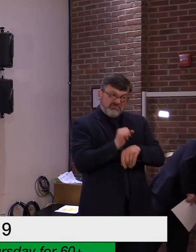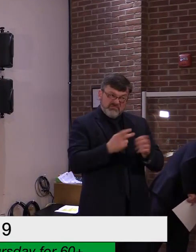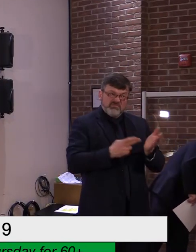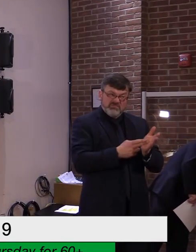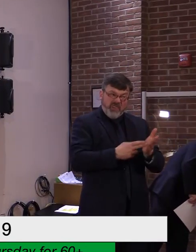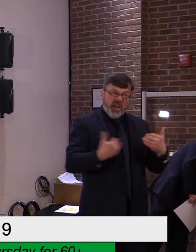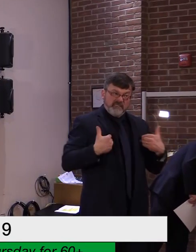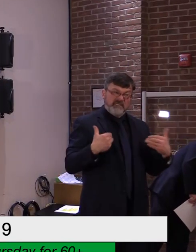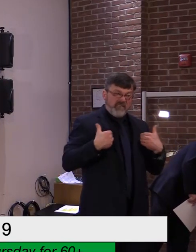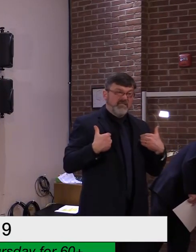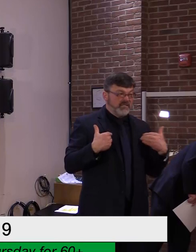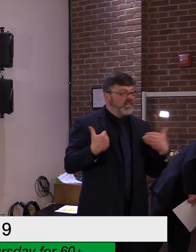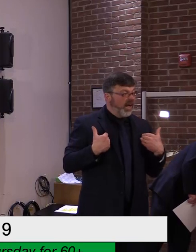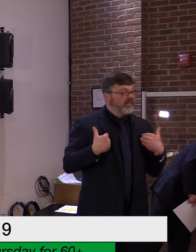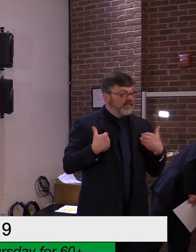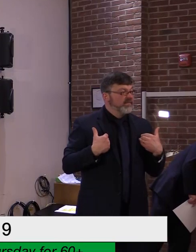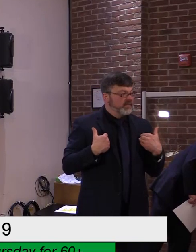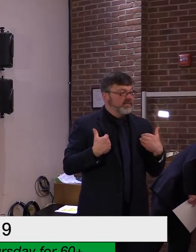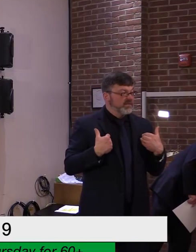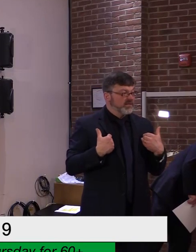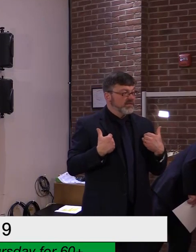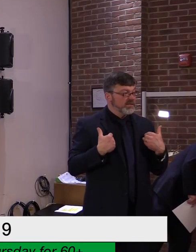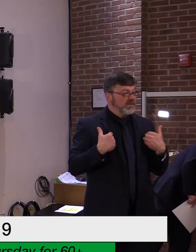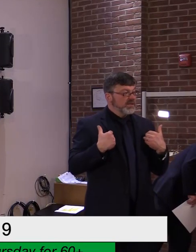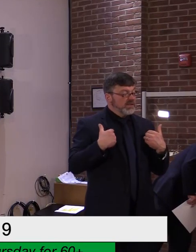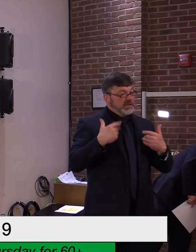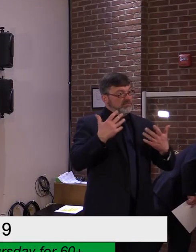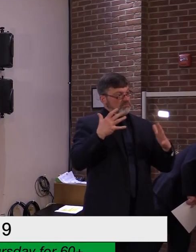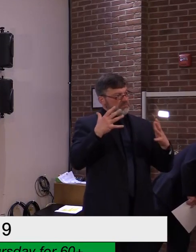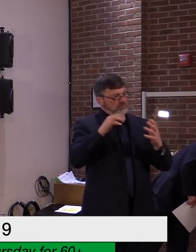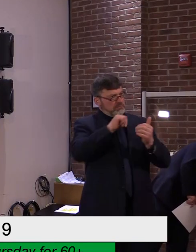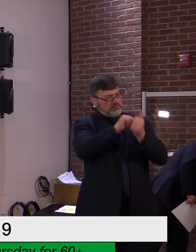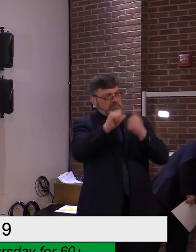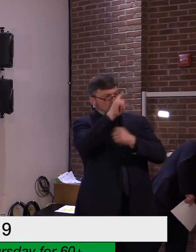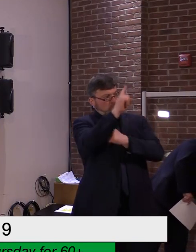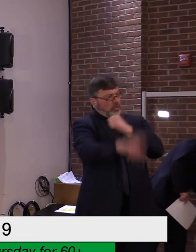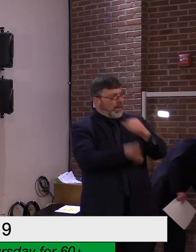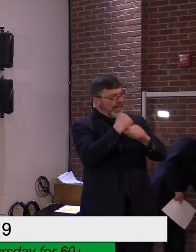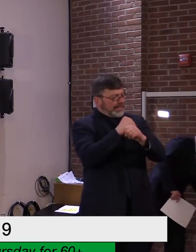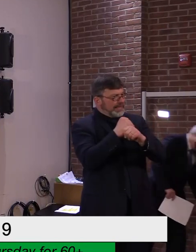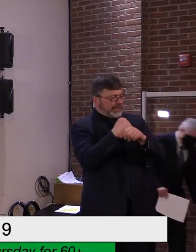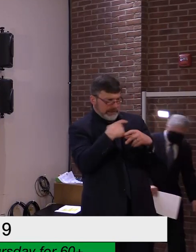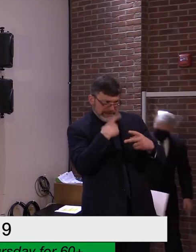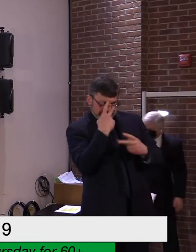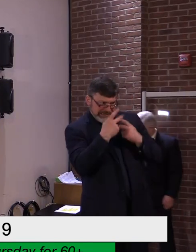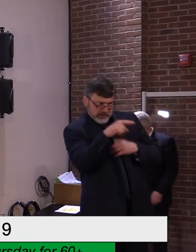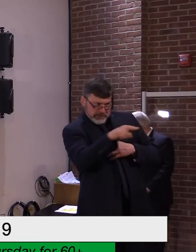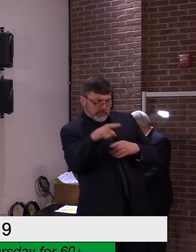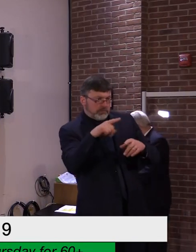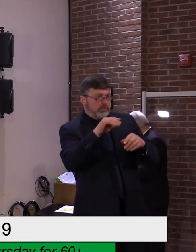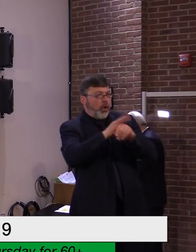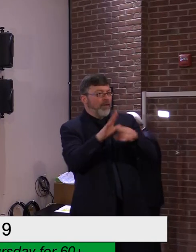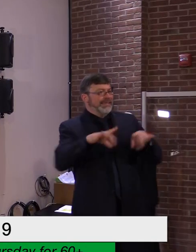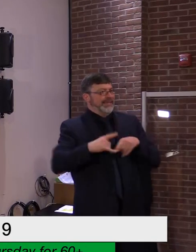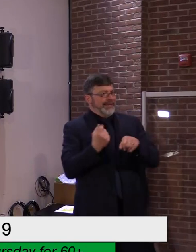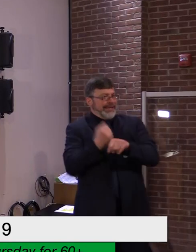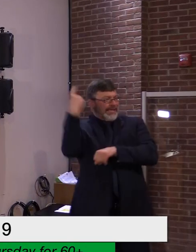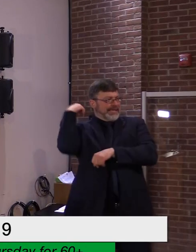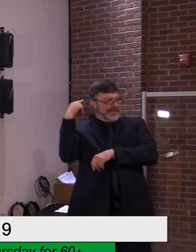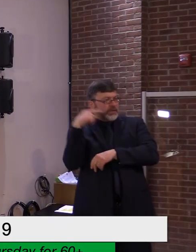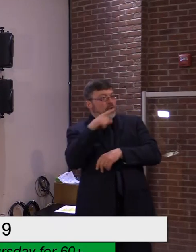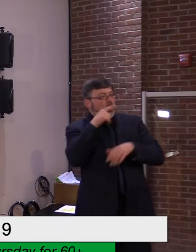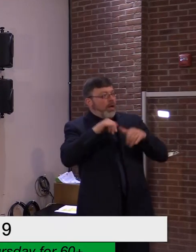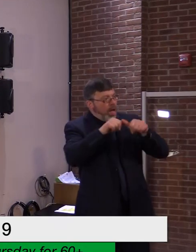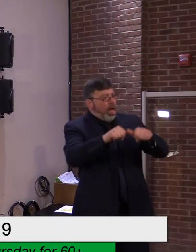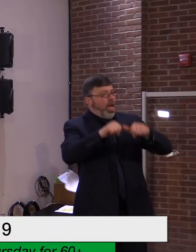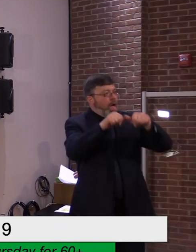had a year now, but we're seeing more and more and we're hearing more and more about this. And I don't wish that on anybody.